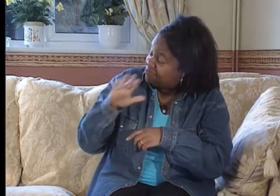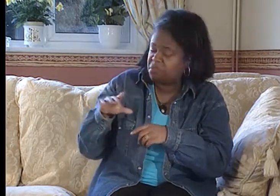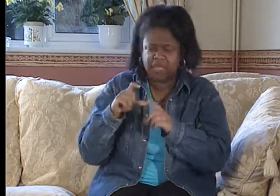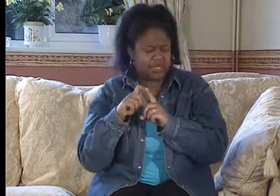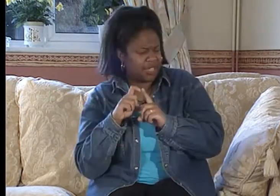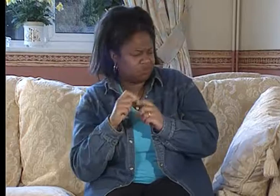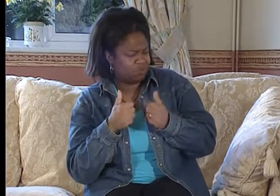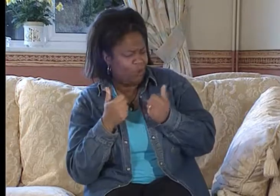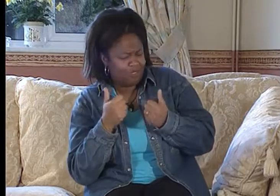ask permission.